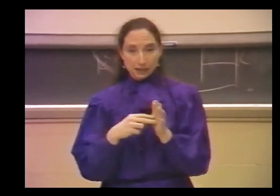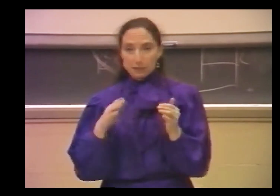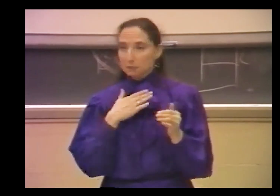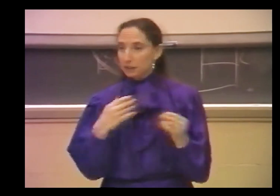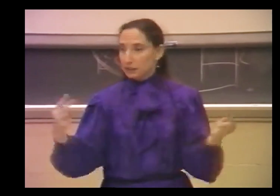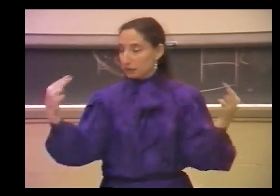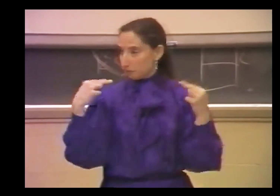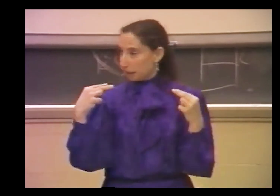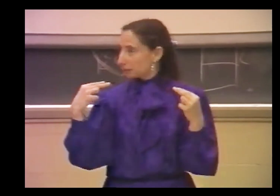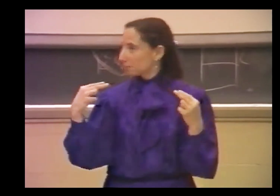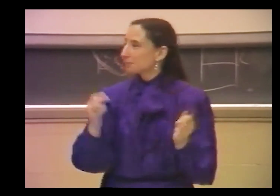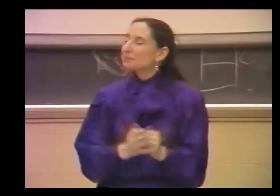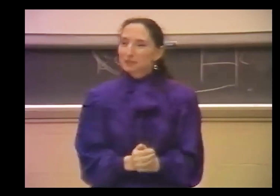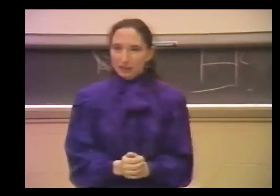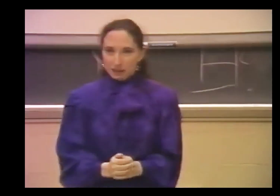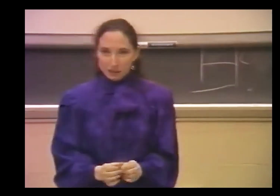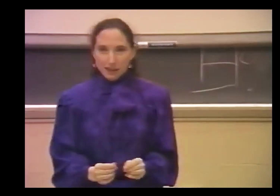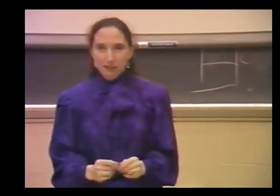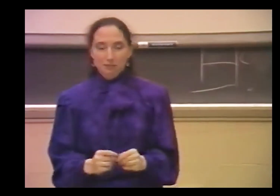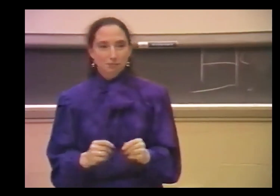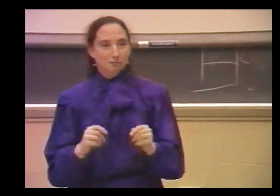meanings. Please look at me. Okay.